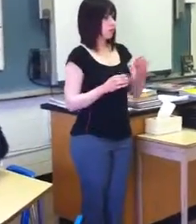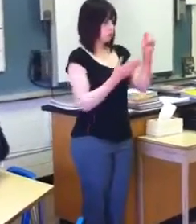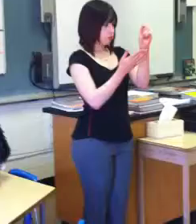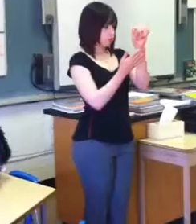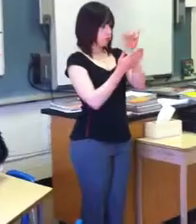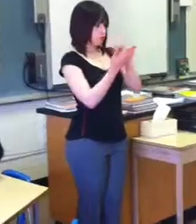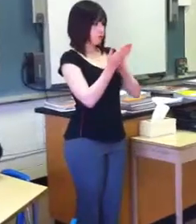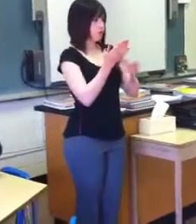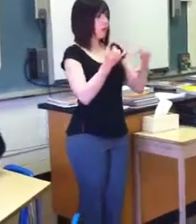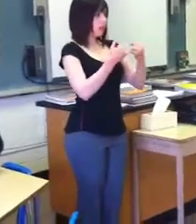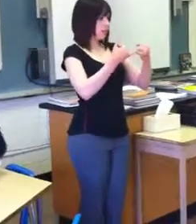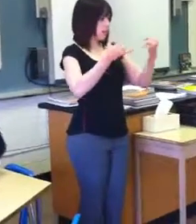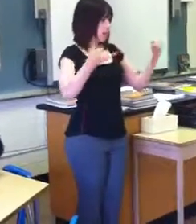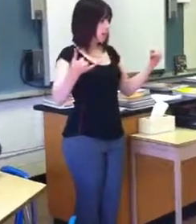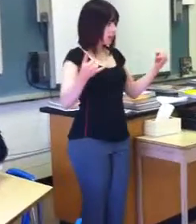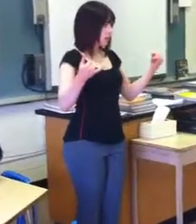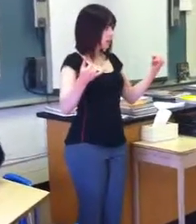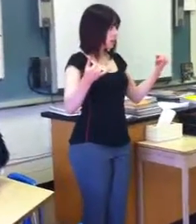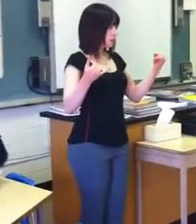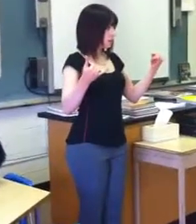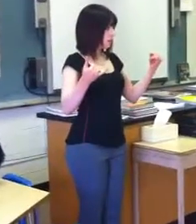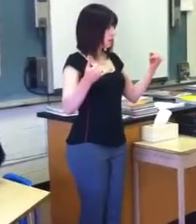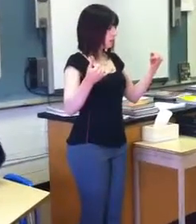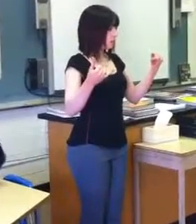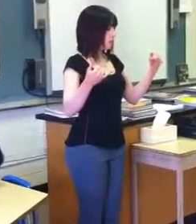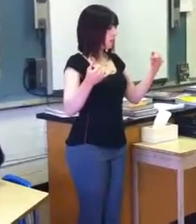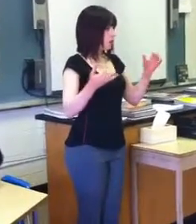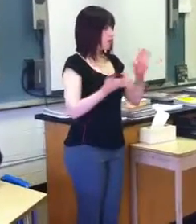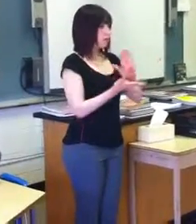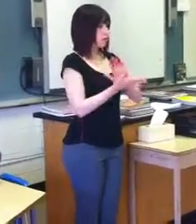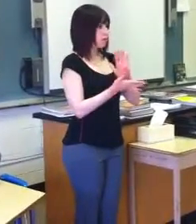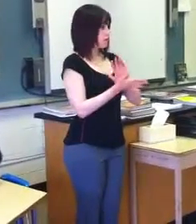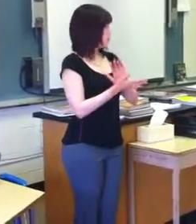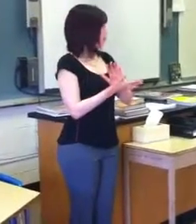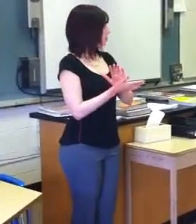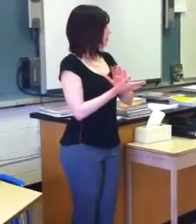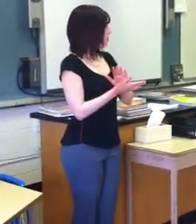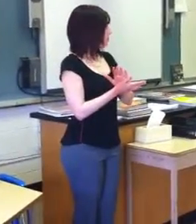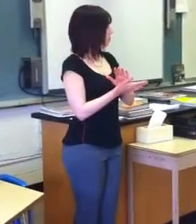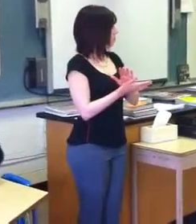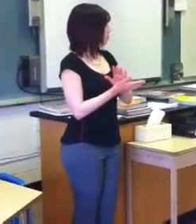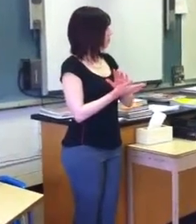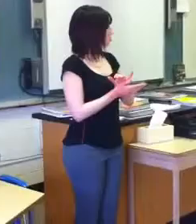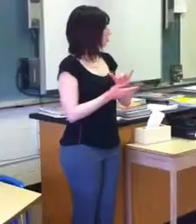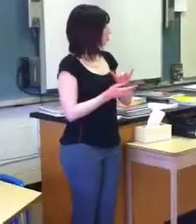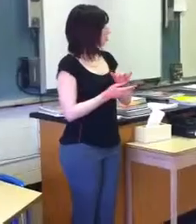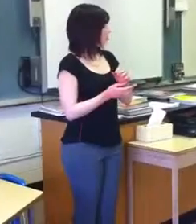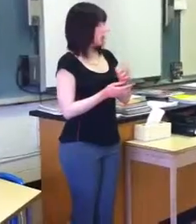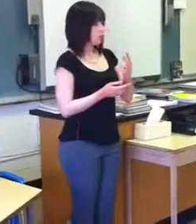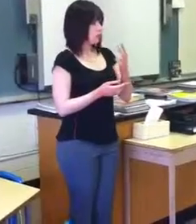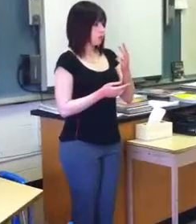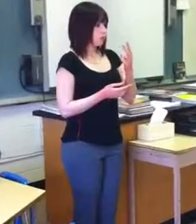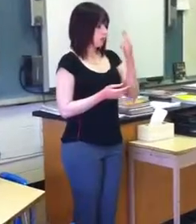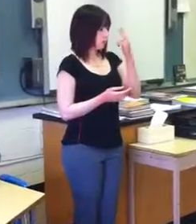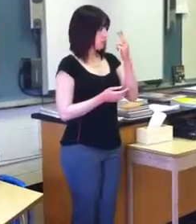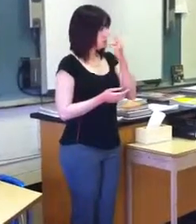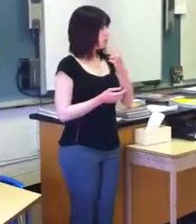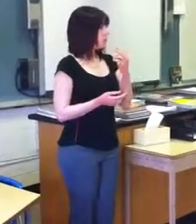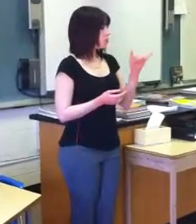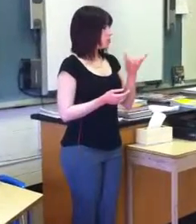long way. So it would look something like that. But you just